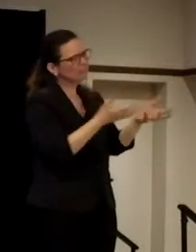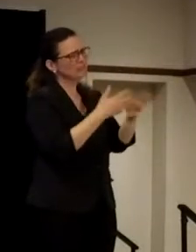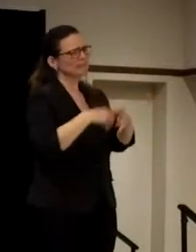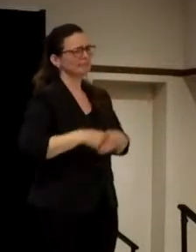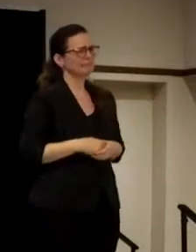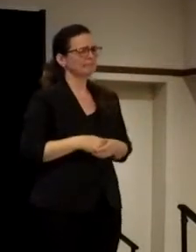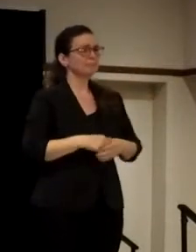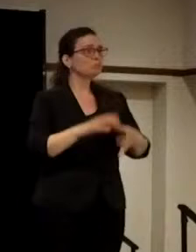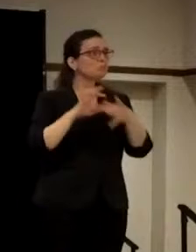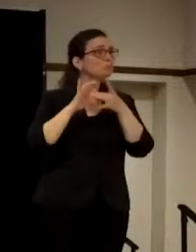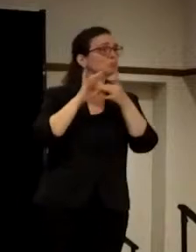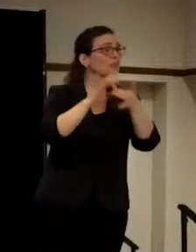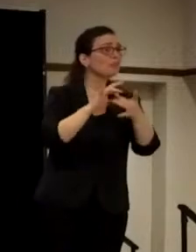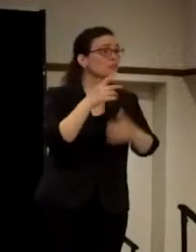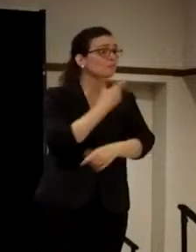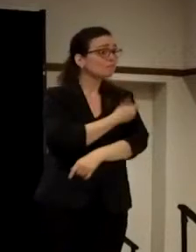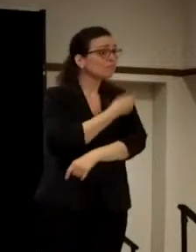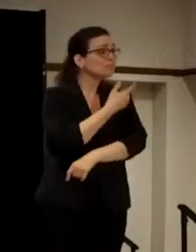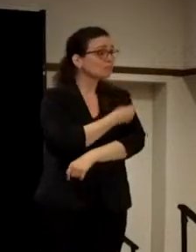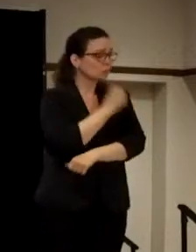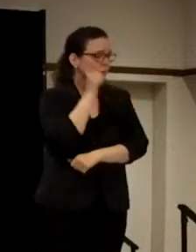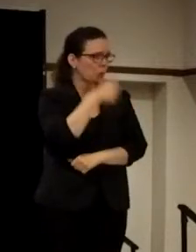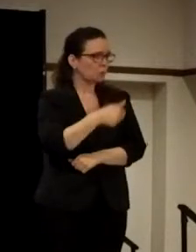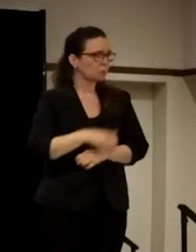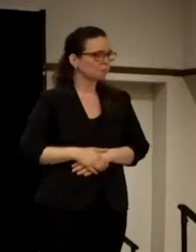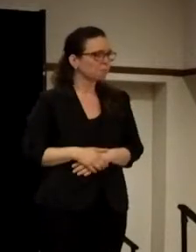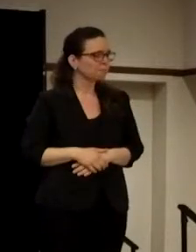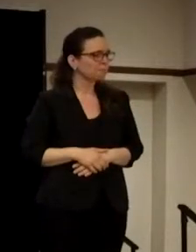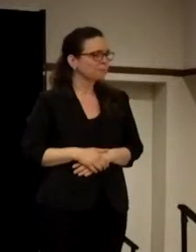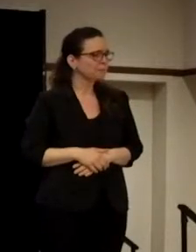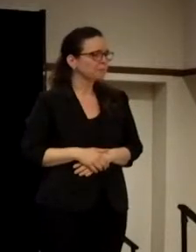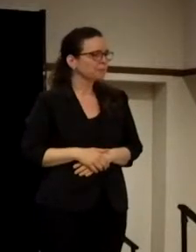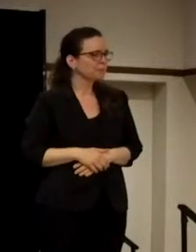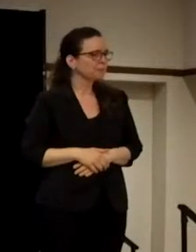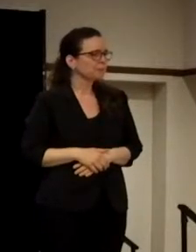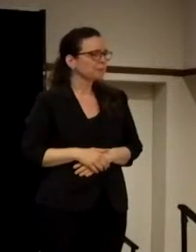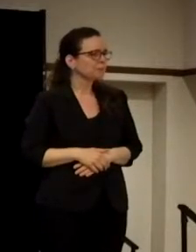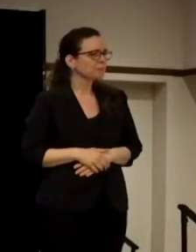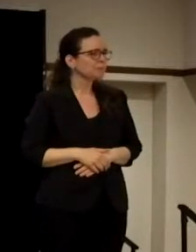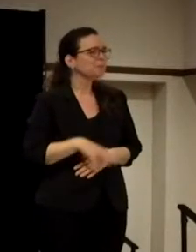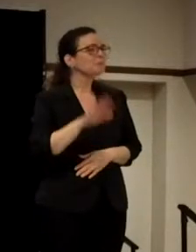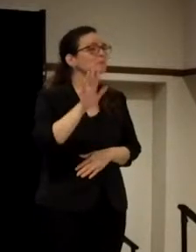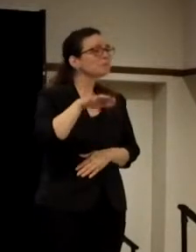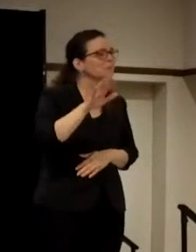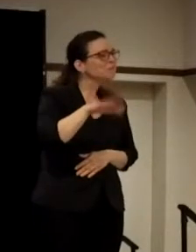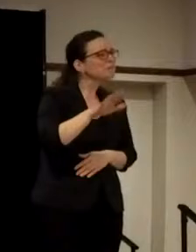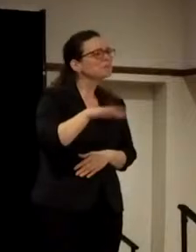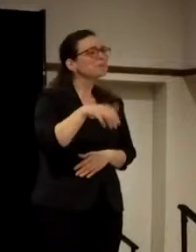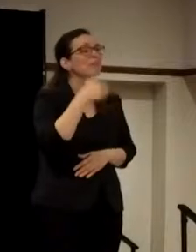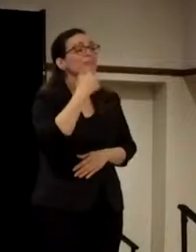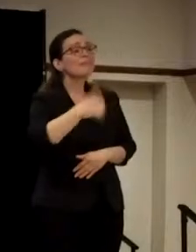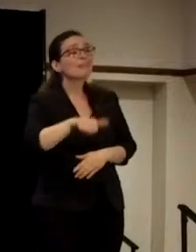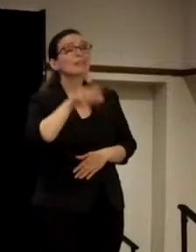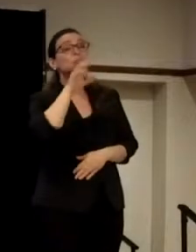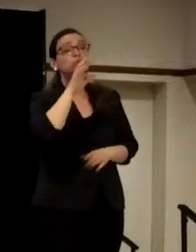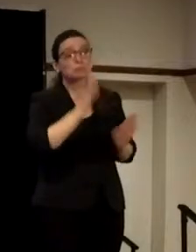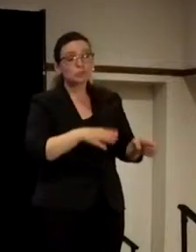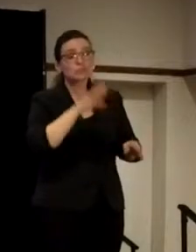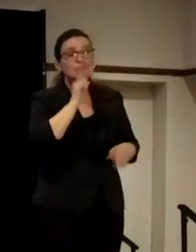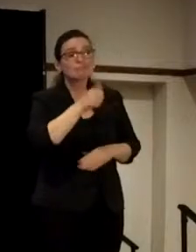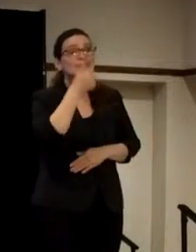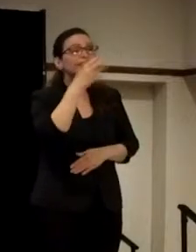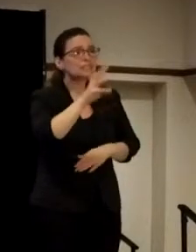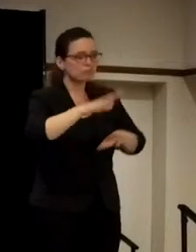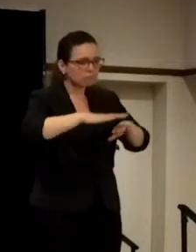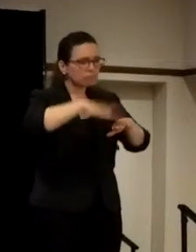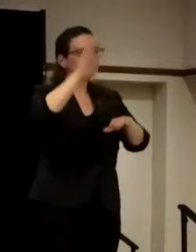vaccine, so tomorrow, technically, anyone 16 and above can get a shot.